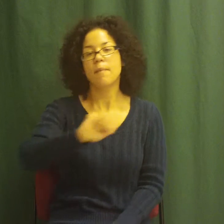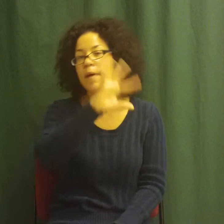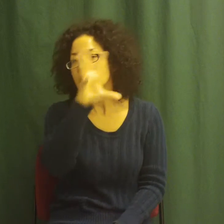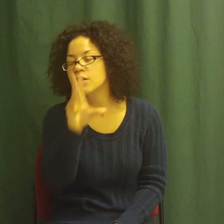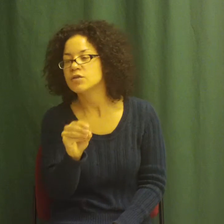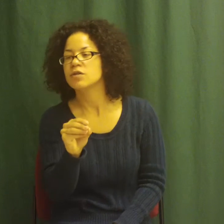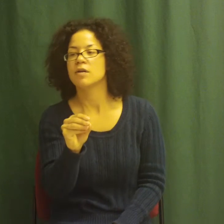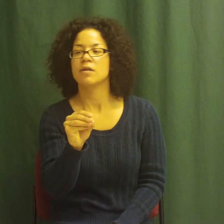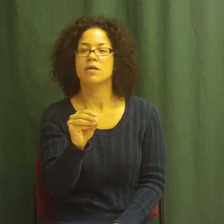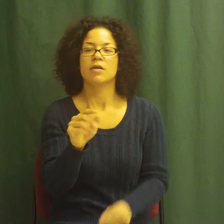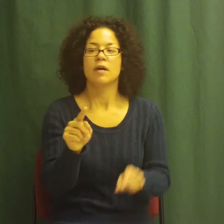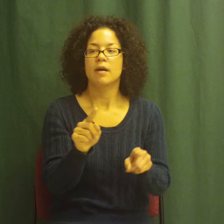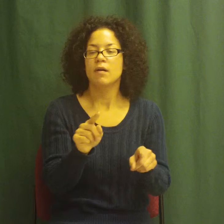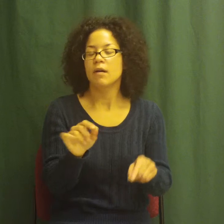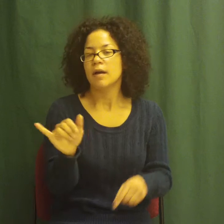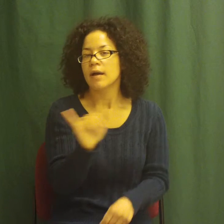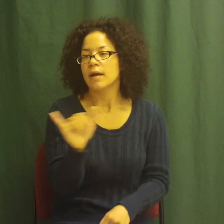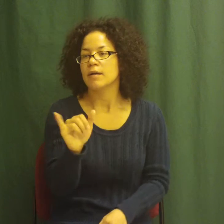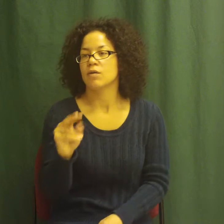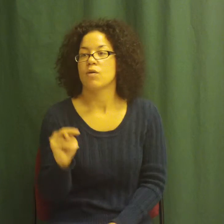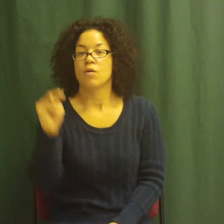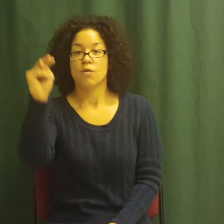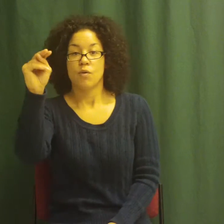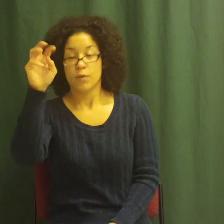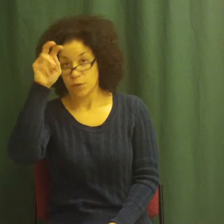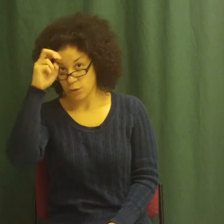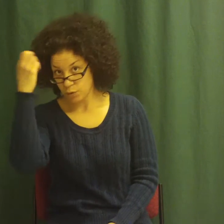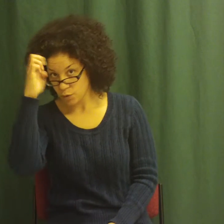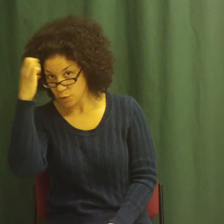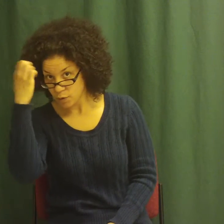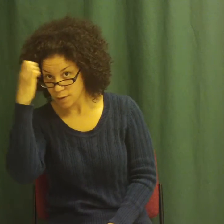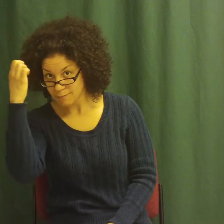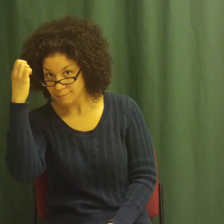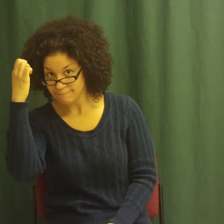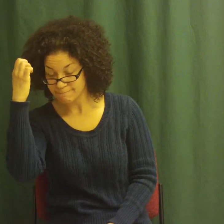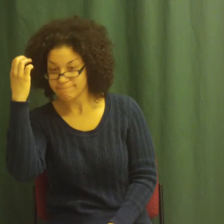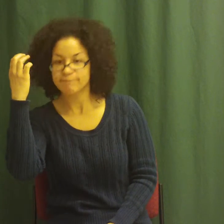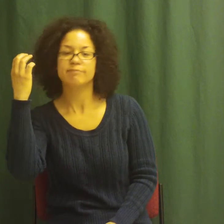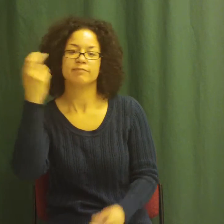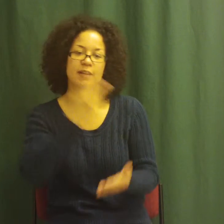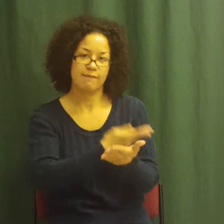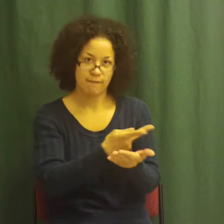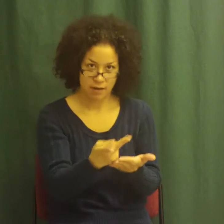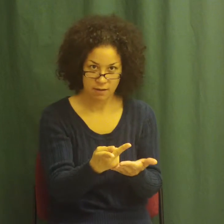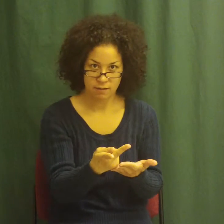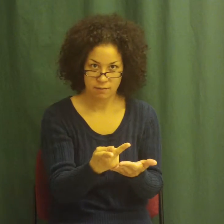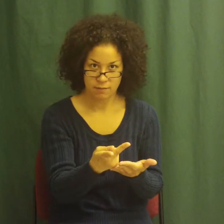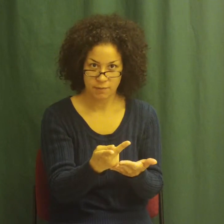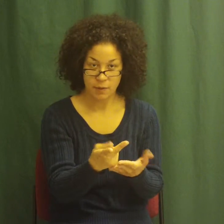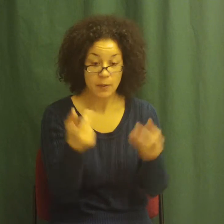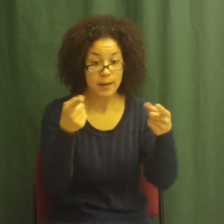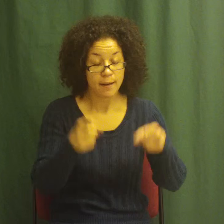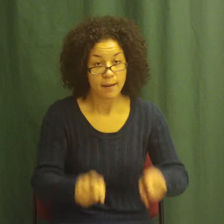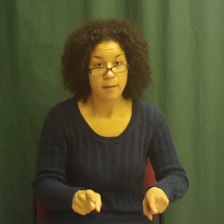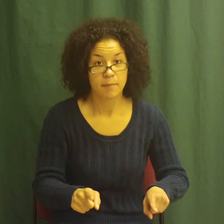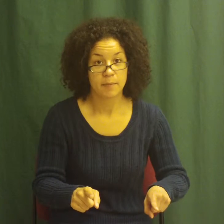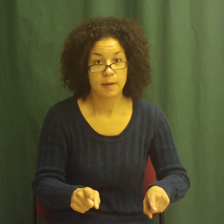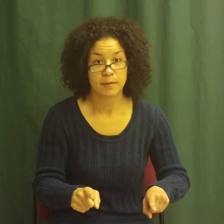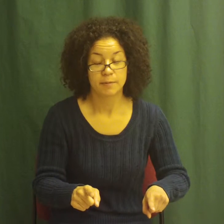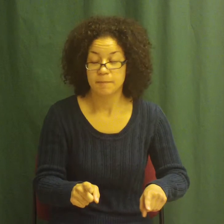fell in the 5th century, forcing the Vikings to open new trading routes in